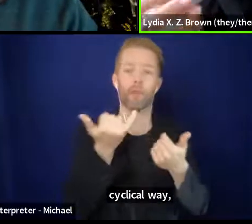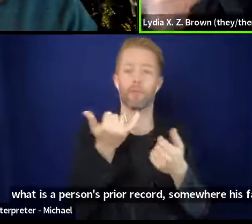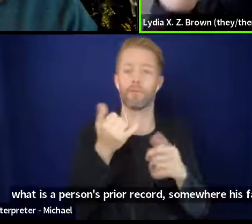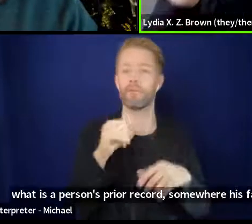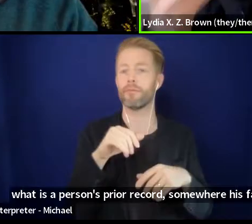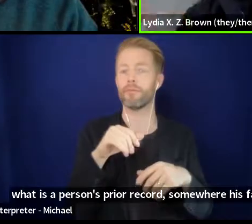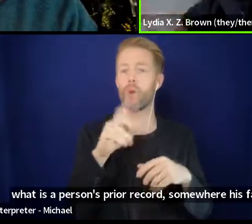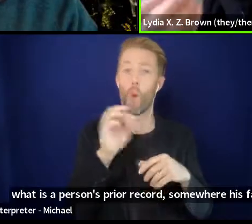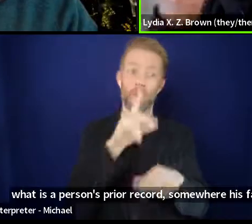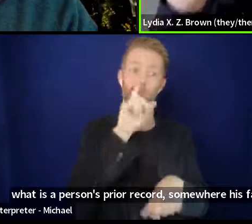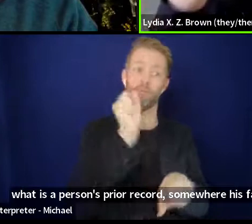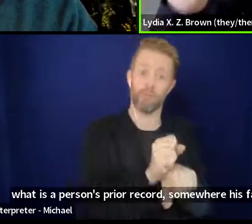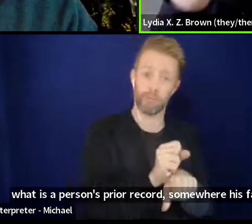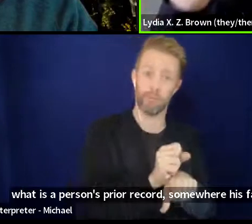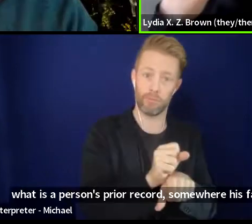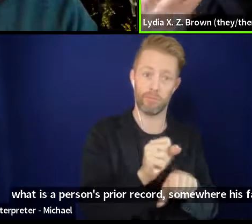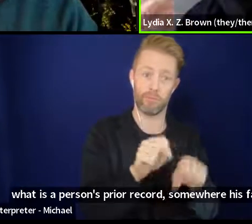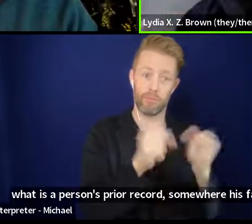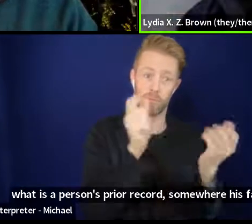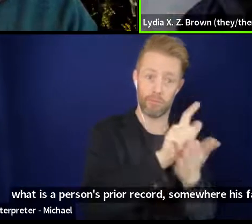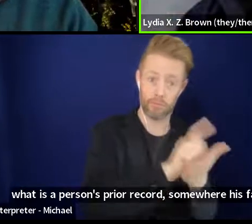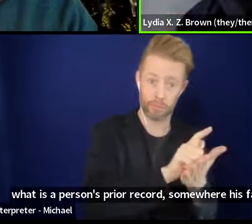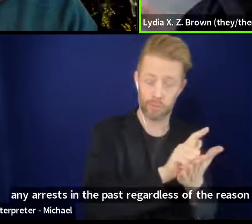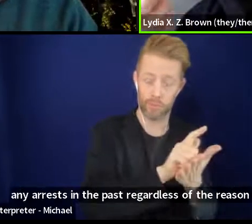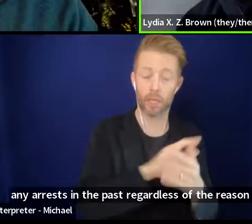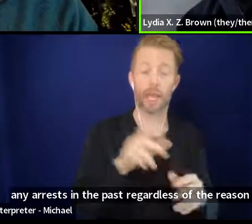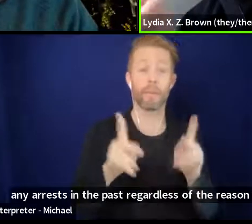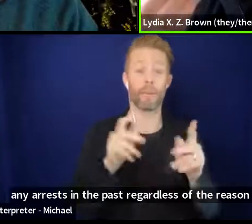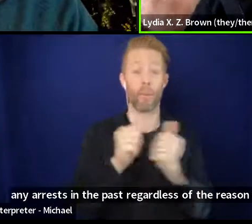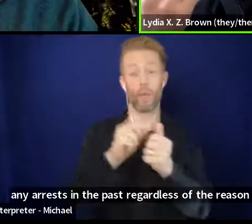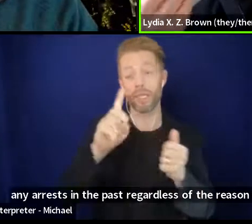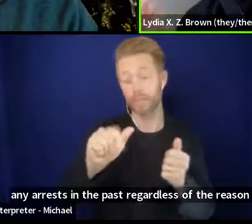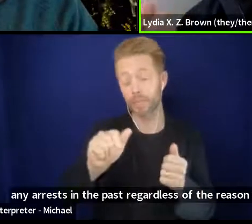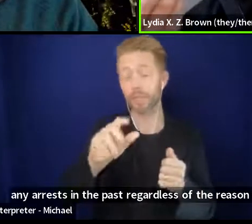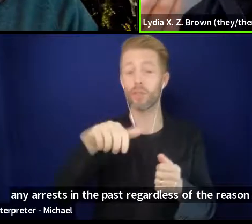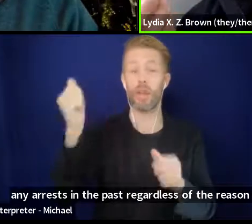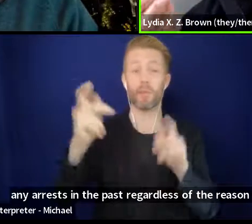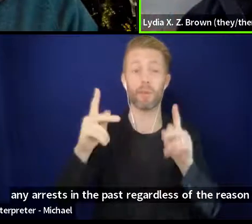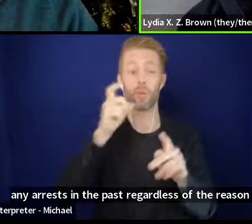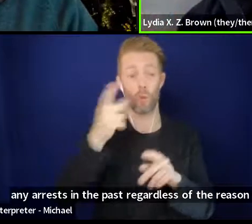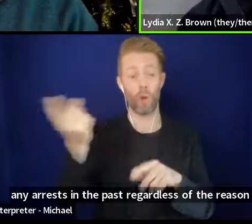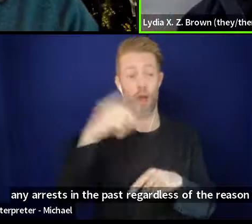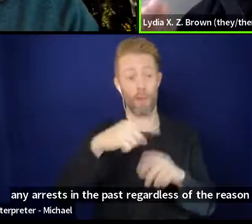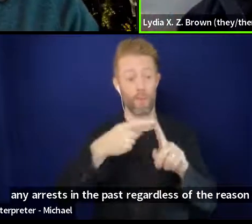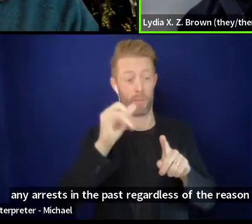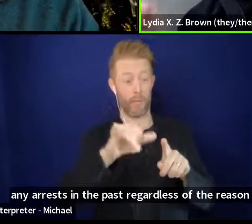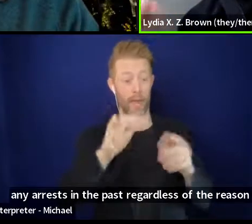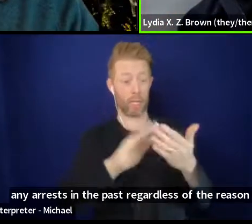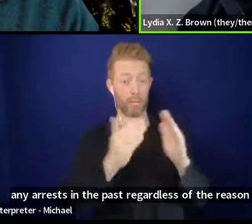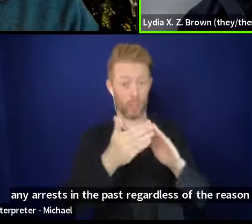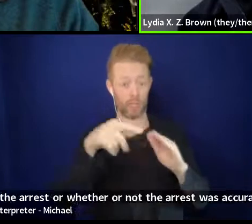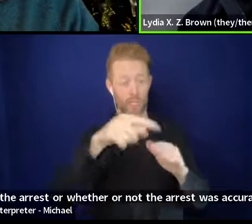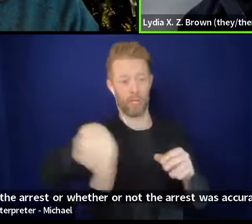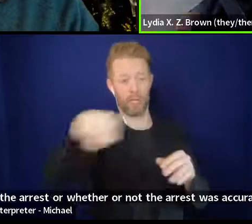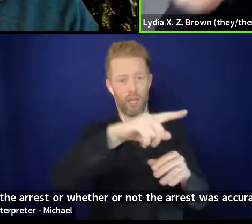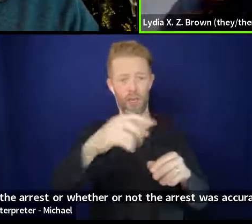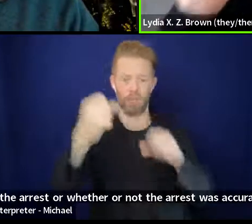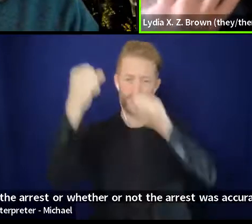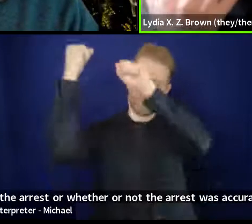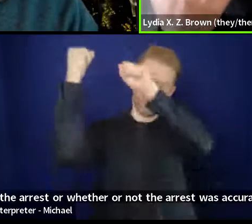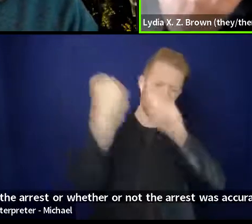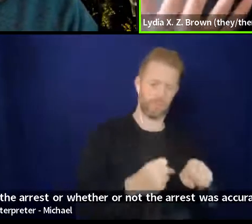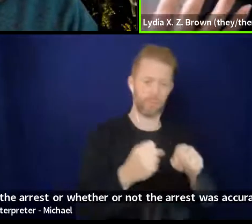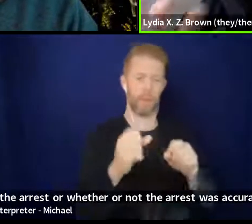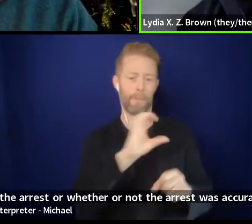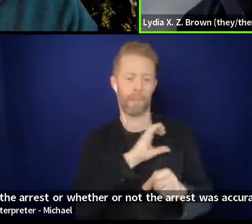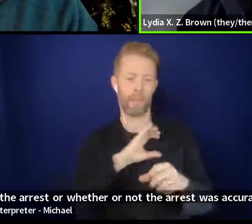actions, then people with disabilities and other marginalized folks who come from communities that face higher rates of policing and criminalization are